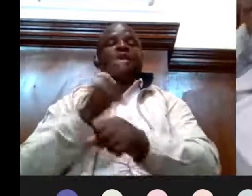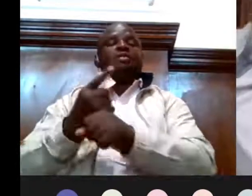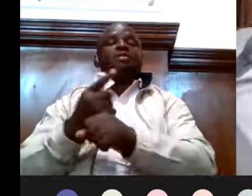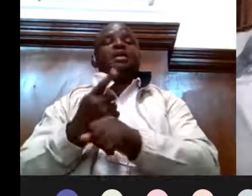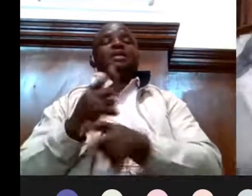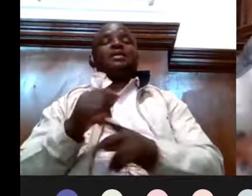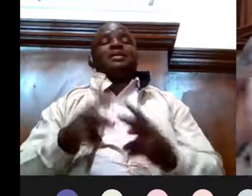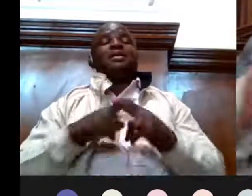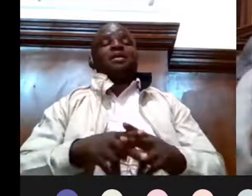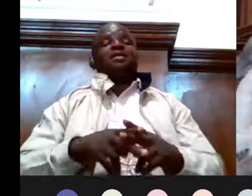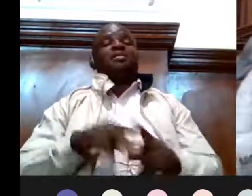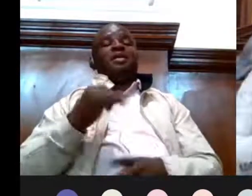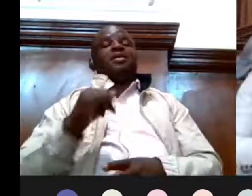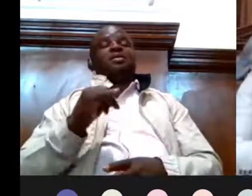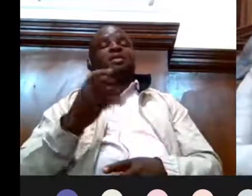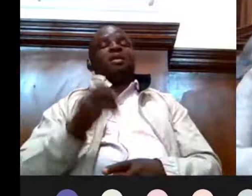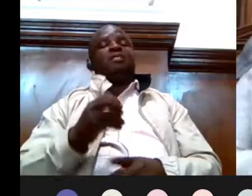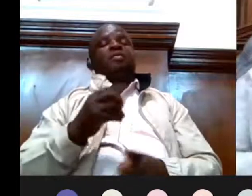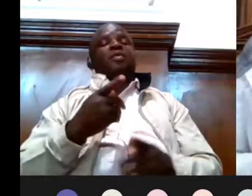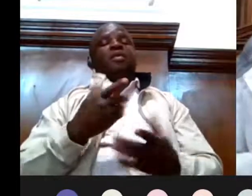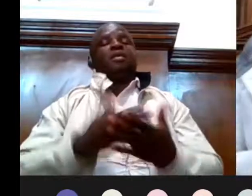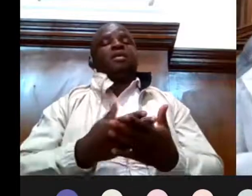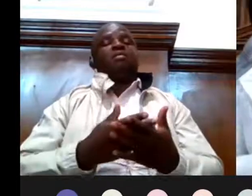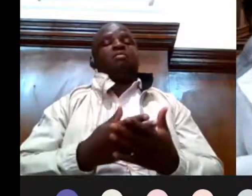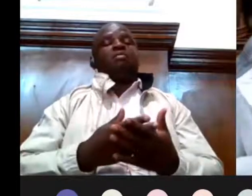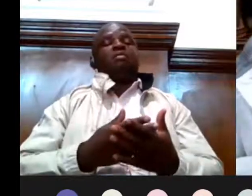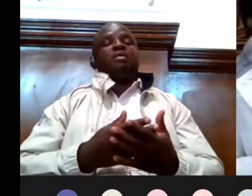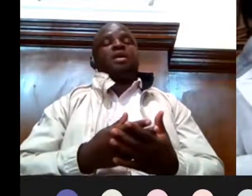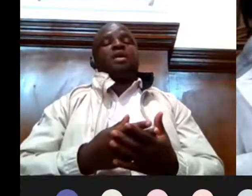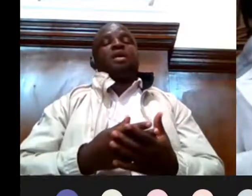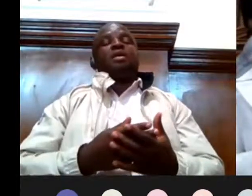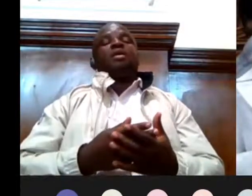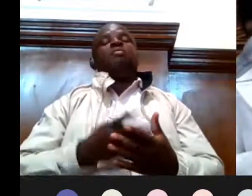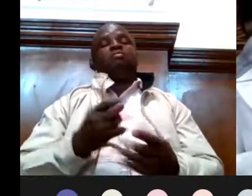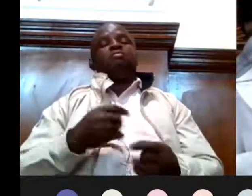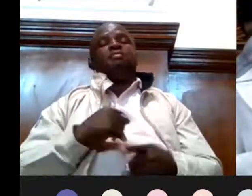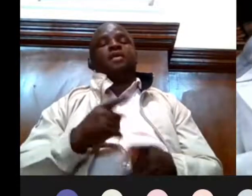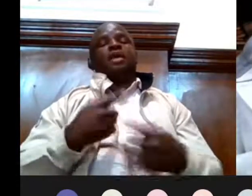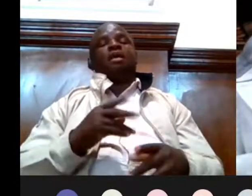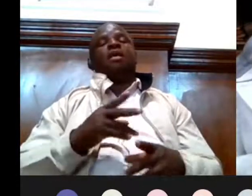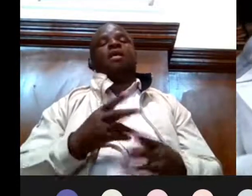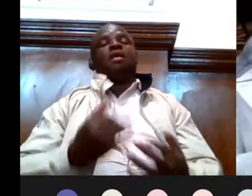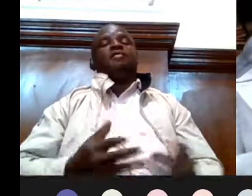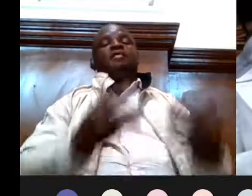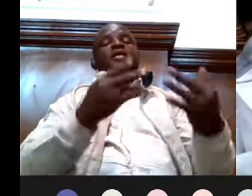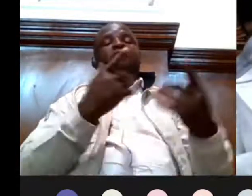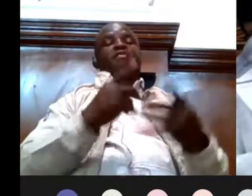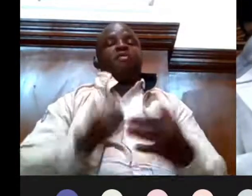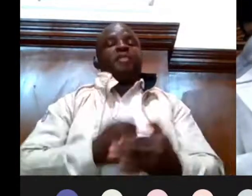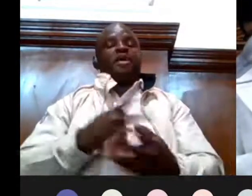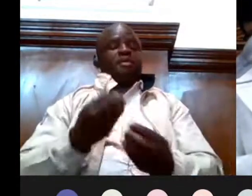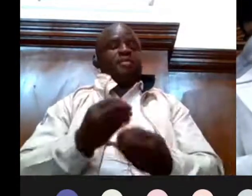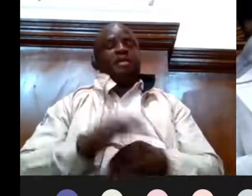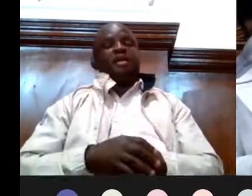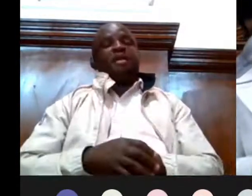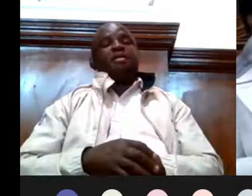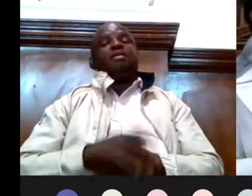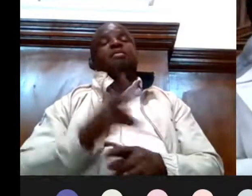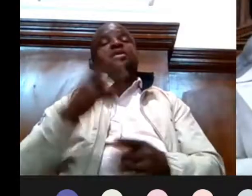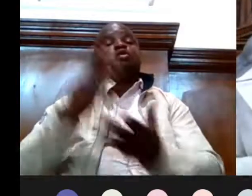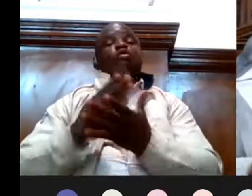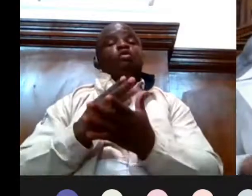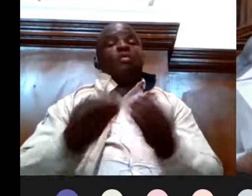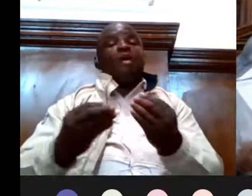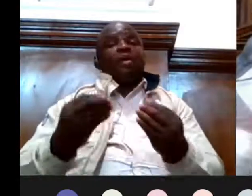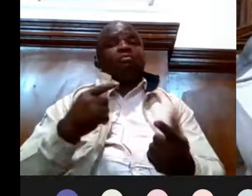difficulties, and yet they still get up, start a fire to cook something, see the children get dressed and go